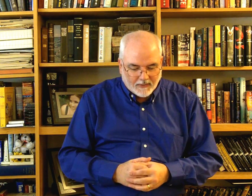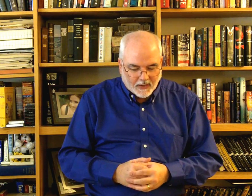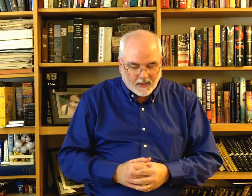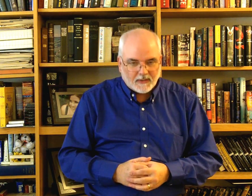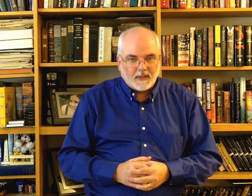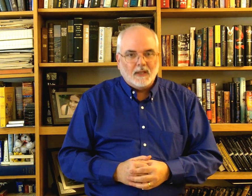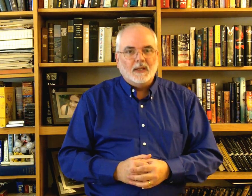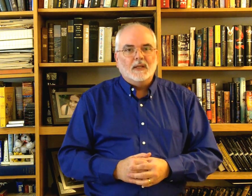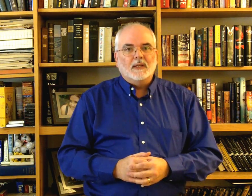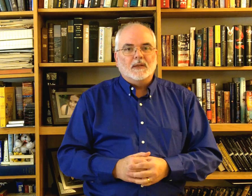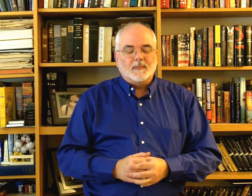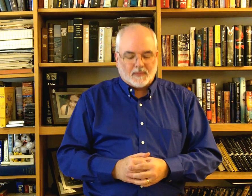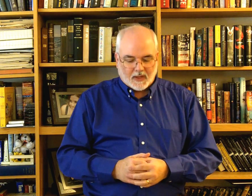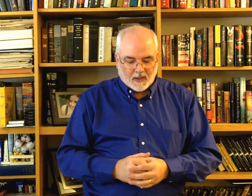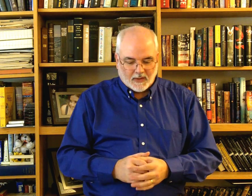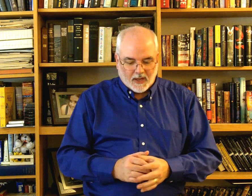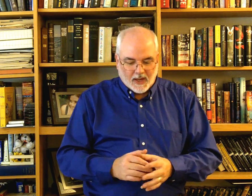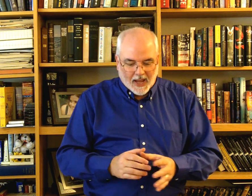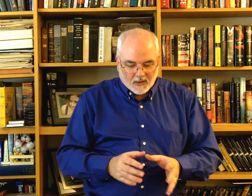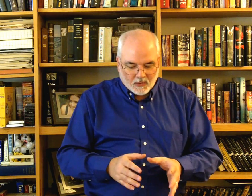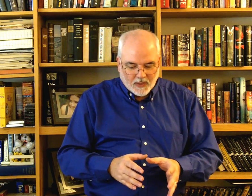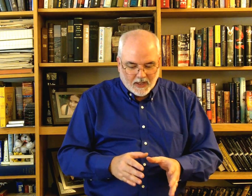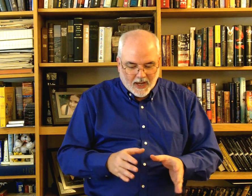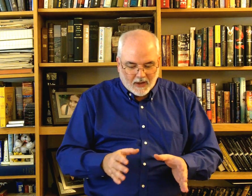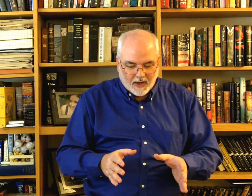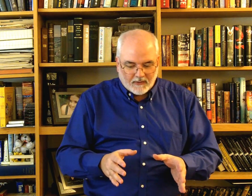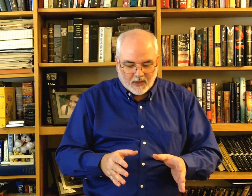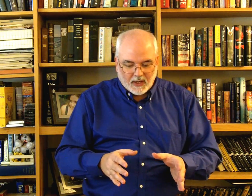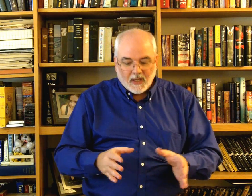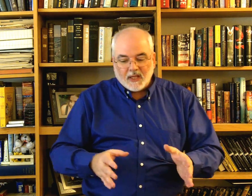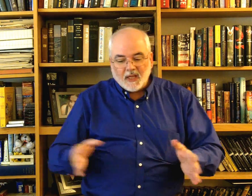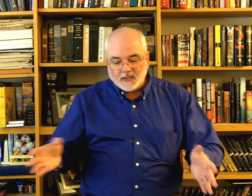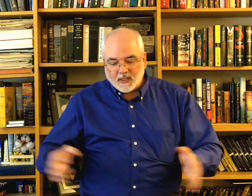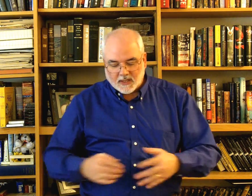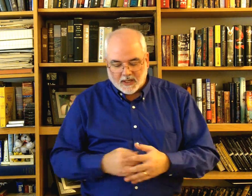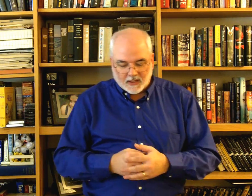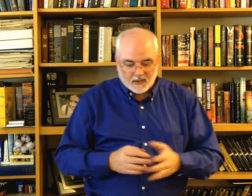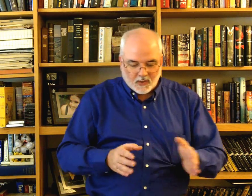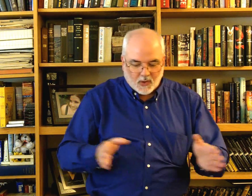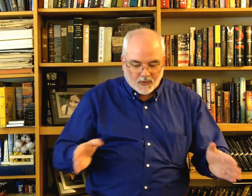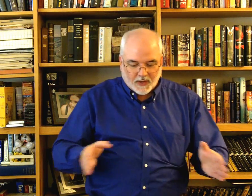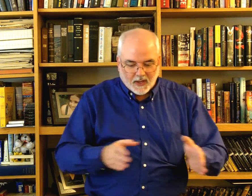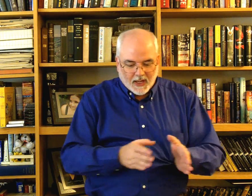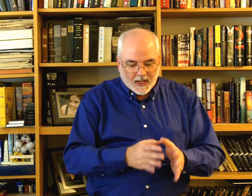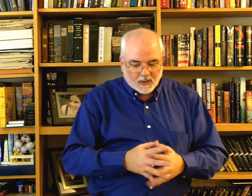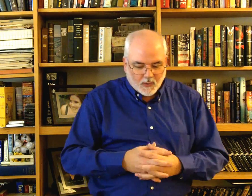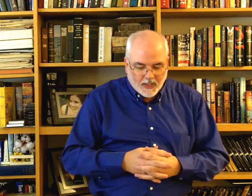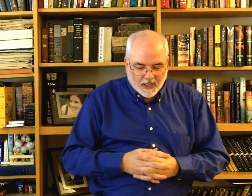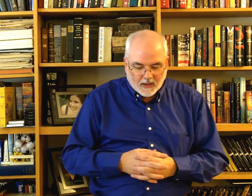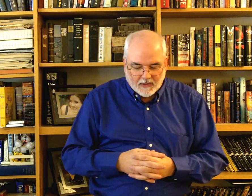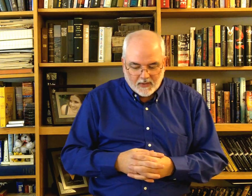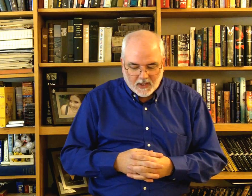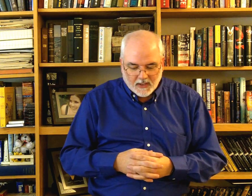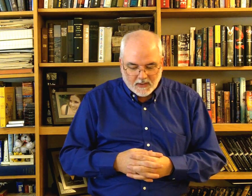heavenly. Okay, how sweet, how heavenly is the sight. Let's do the whole thing. How sweet, how heavenly is the